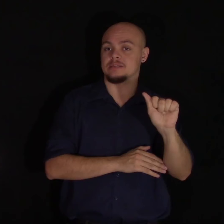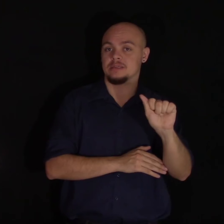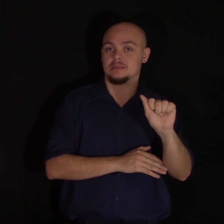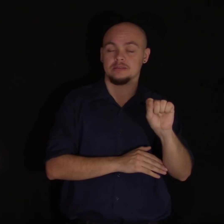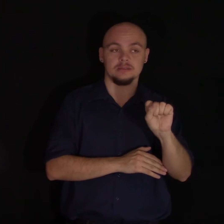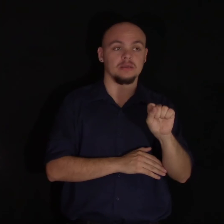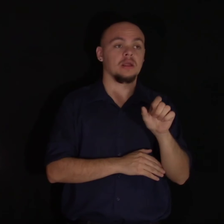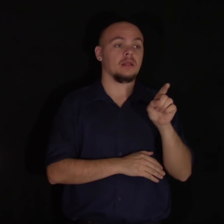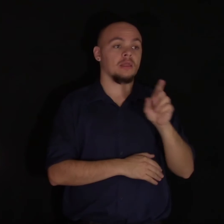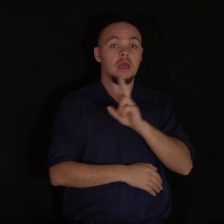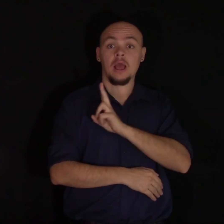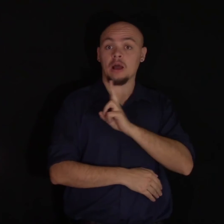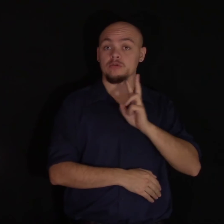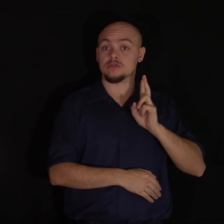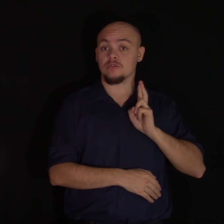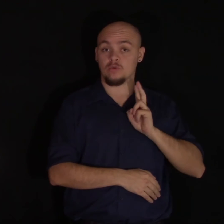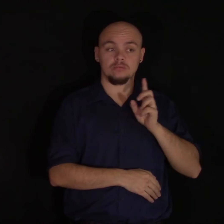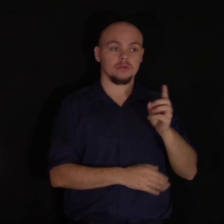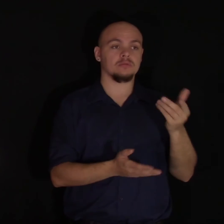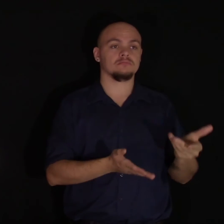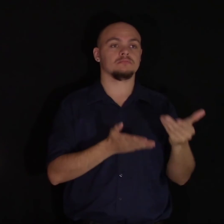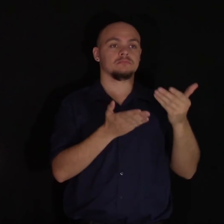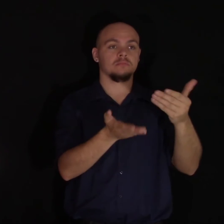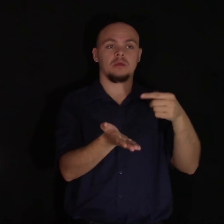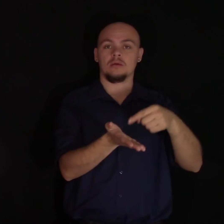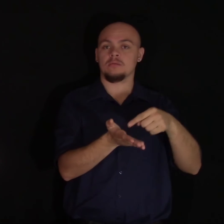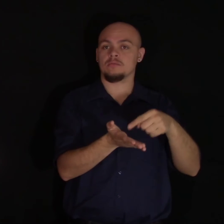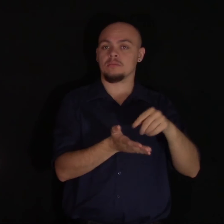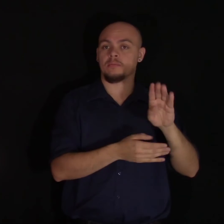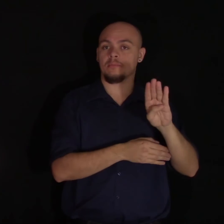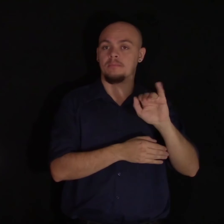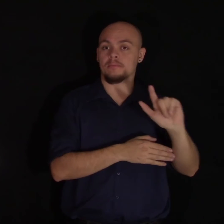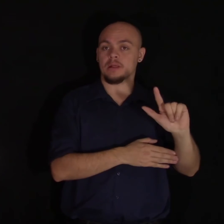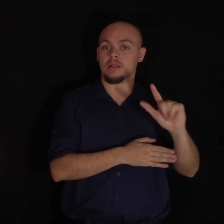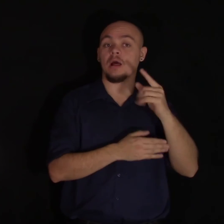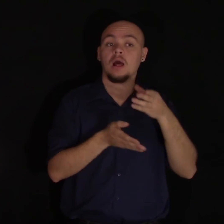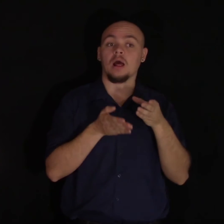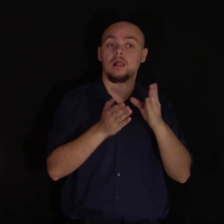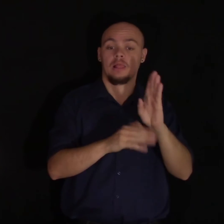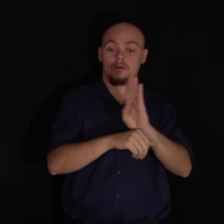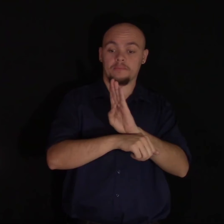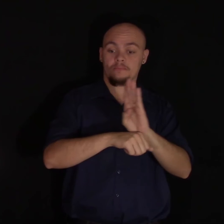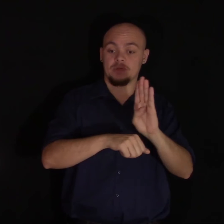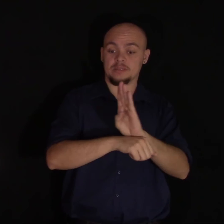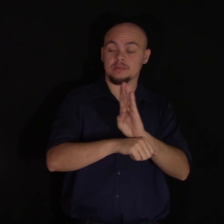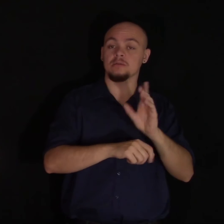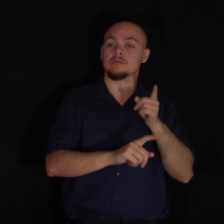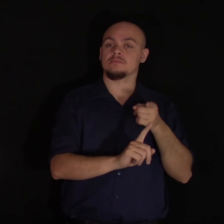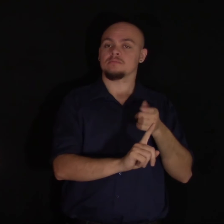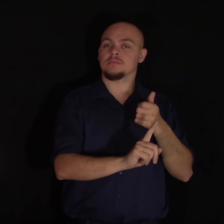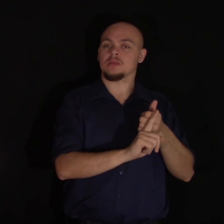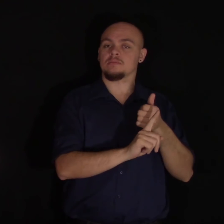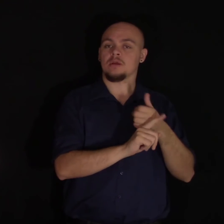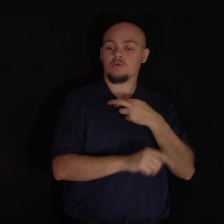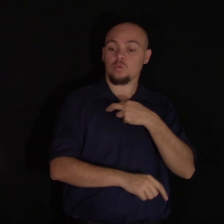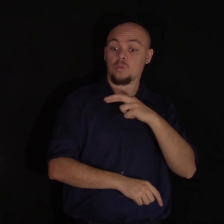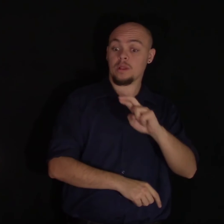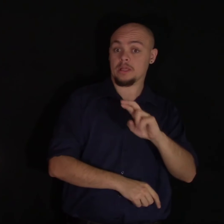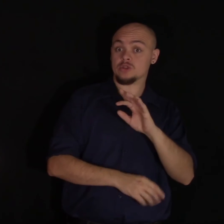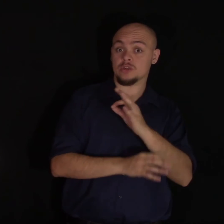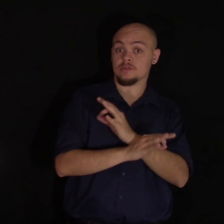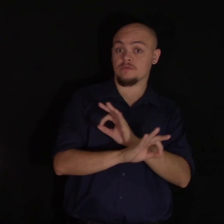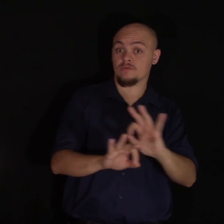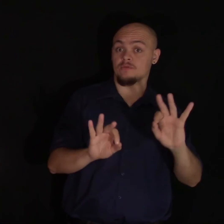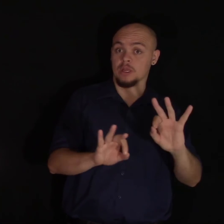House of Representatives brought up a bill for vote that would have essentially allowed businesses to use religious freedom